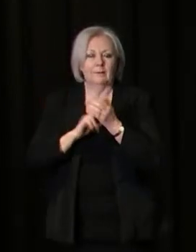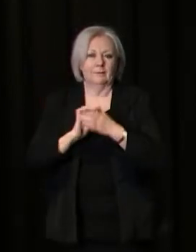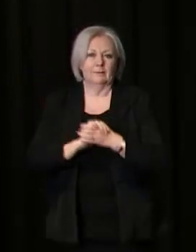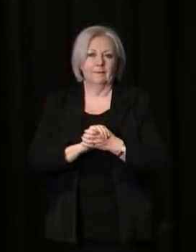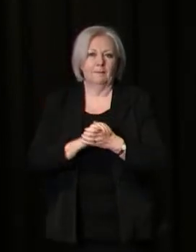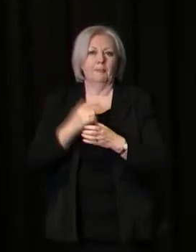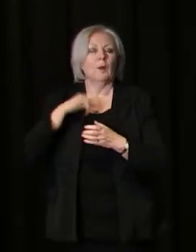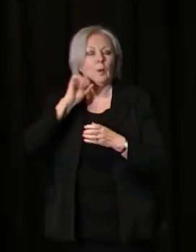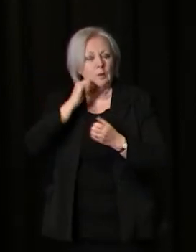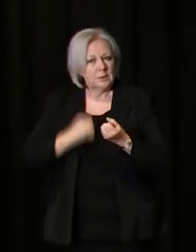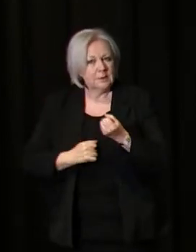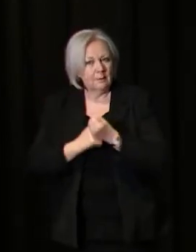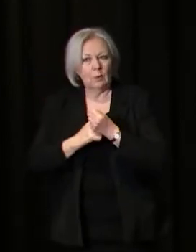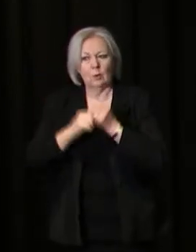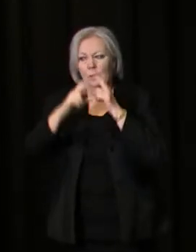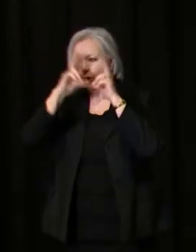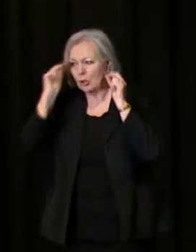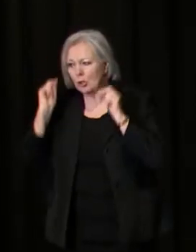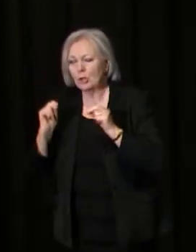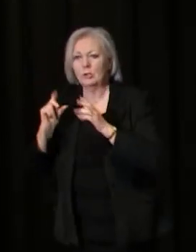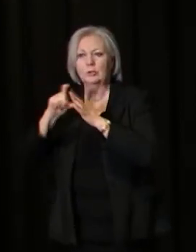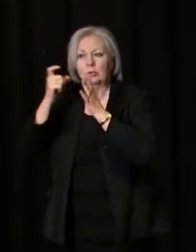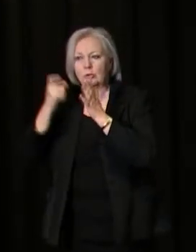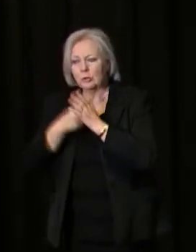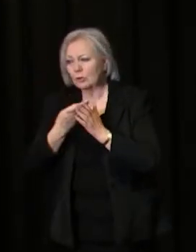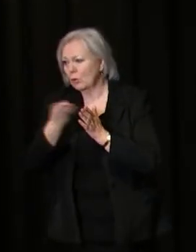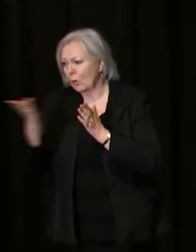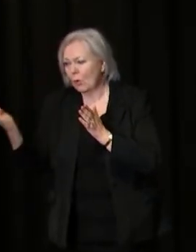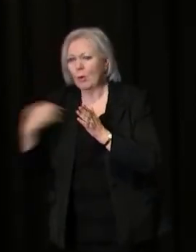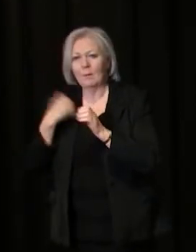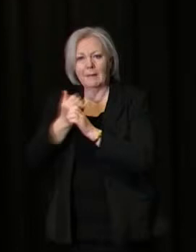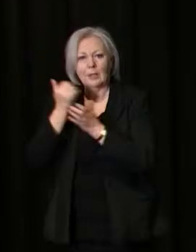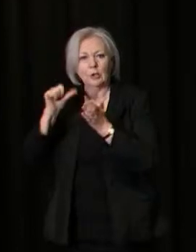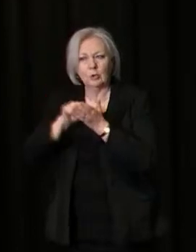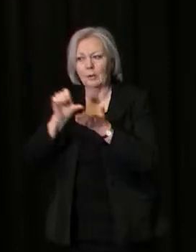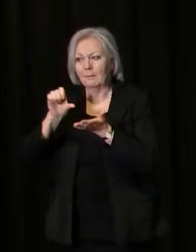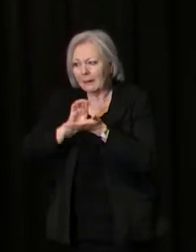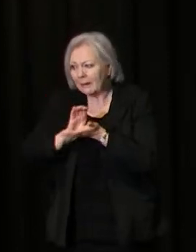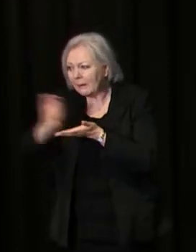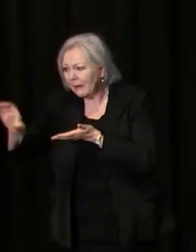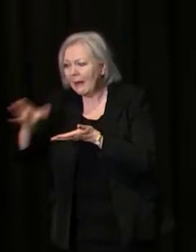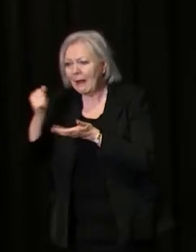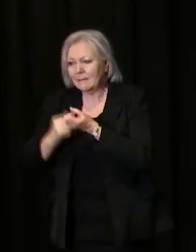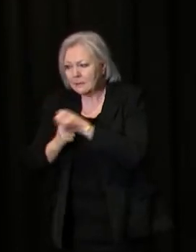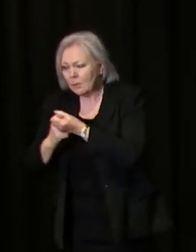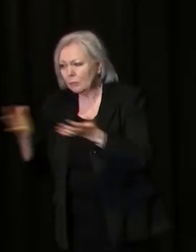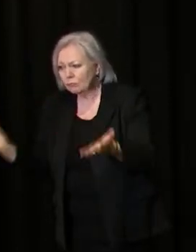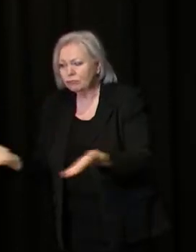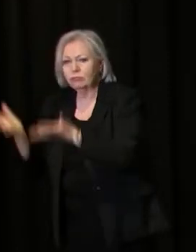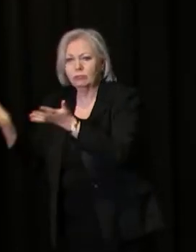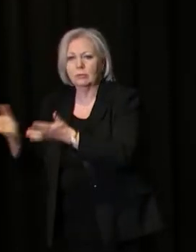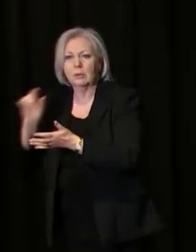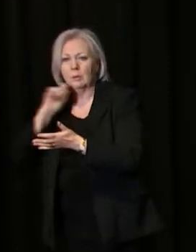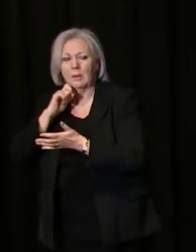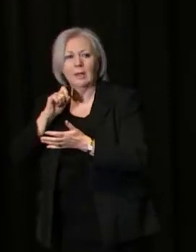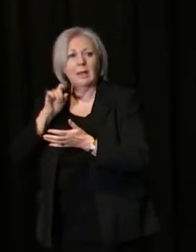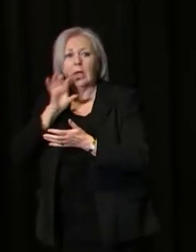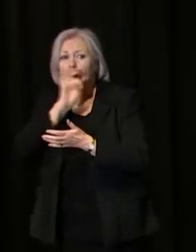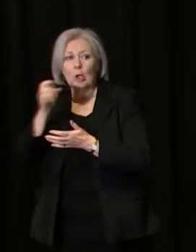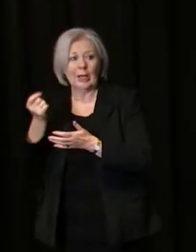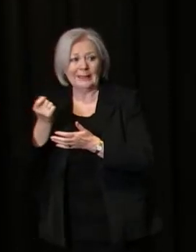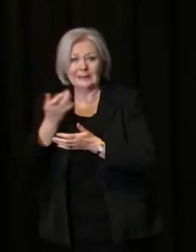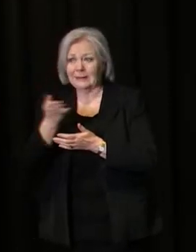We'll continue to make sure they've got the equipment they need, the funding they need, the support they need, and no one's saying that it's going to be easy for them. It